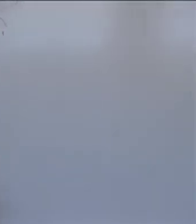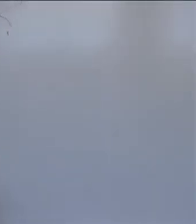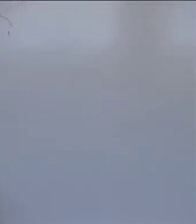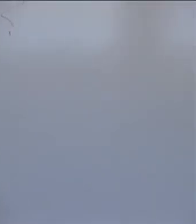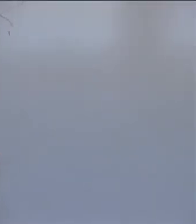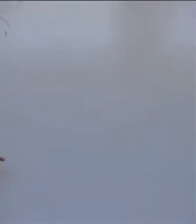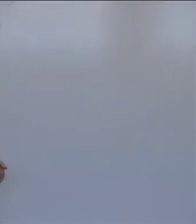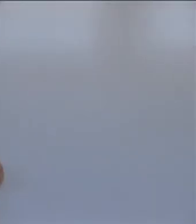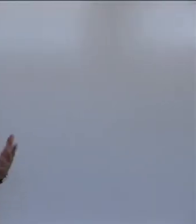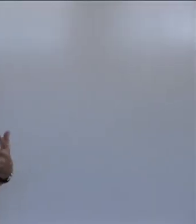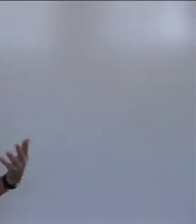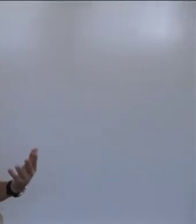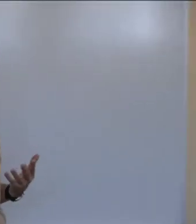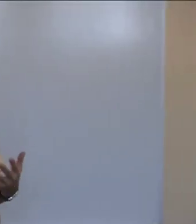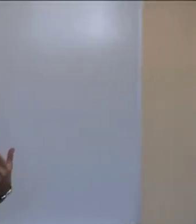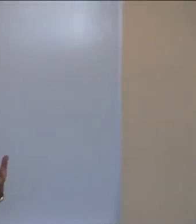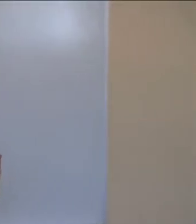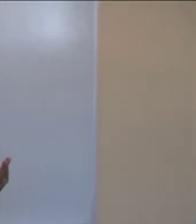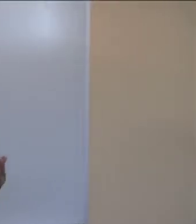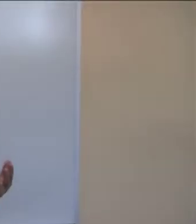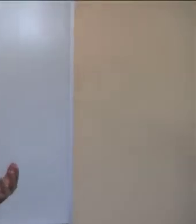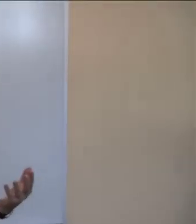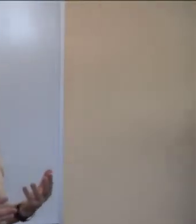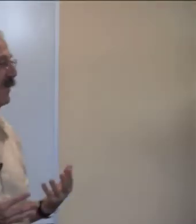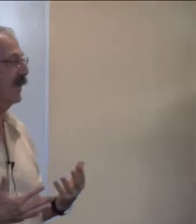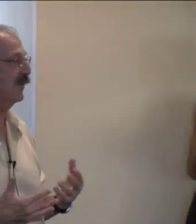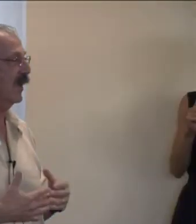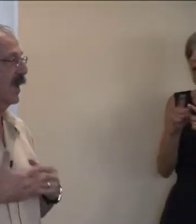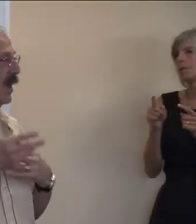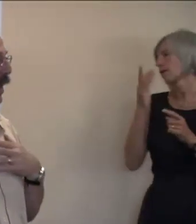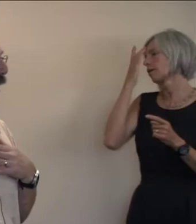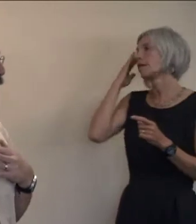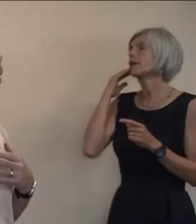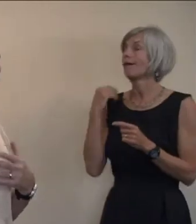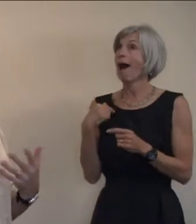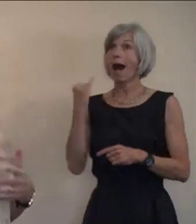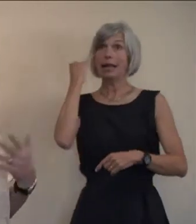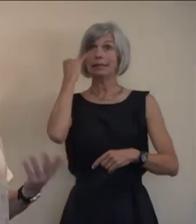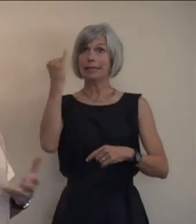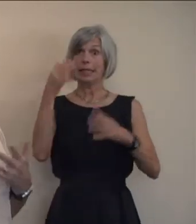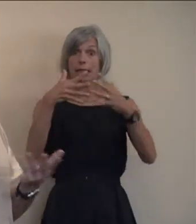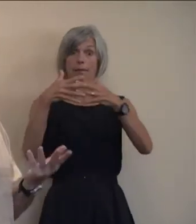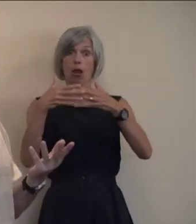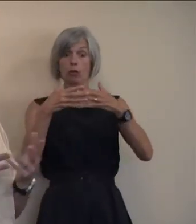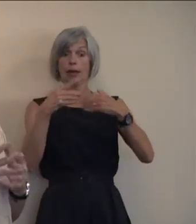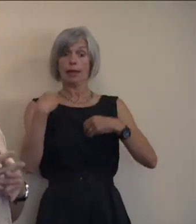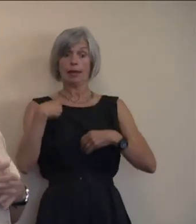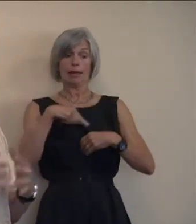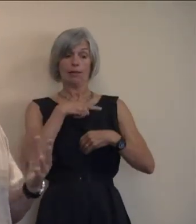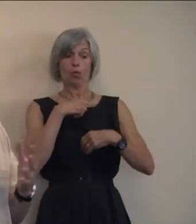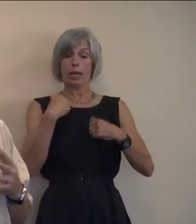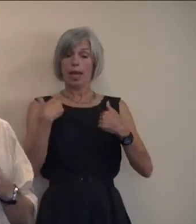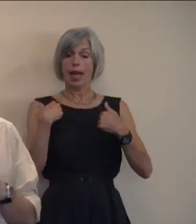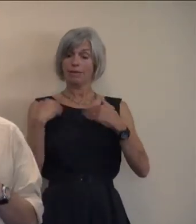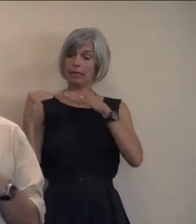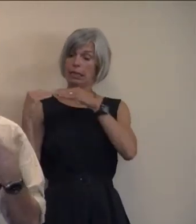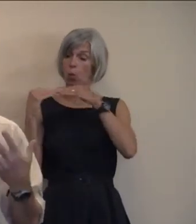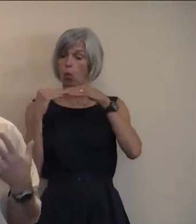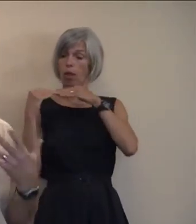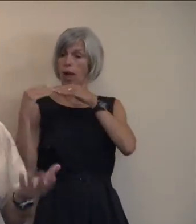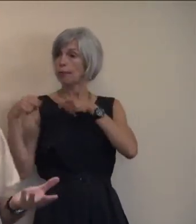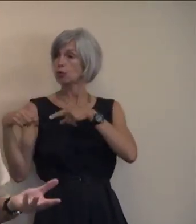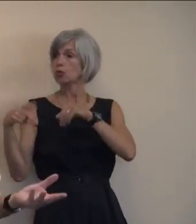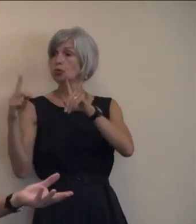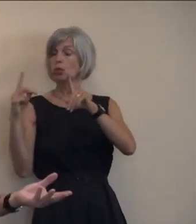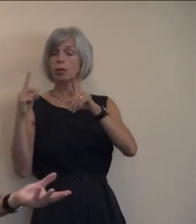do equal outcomes, relatively equal outcomes, come from equal achievements, it's as if, you know,